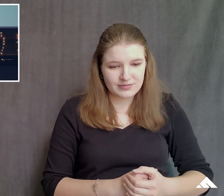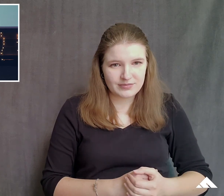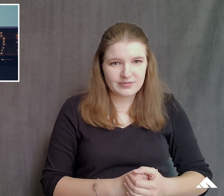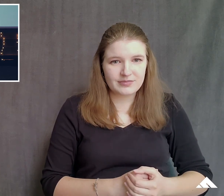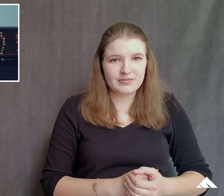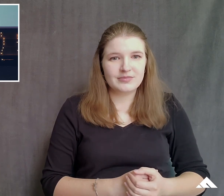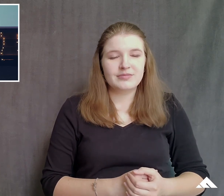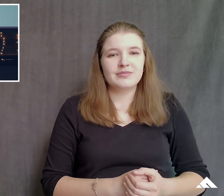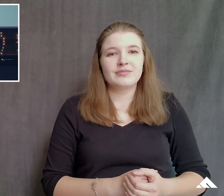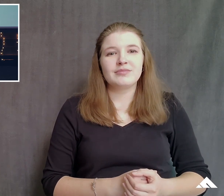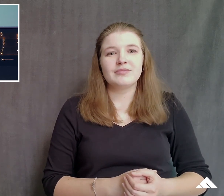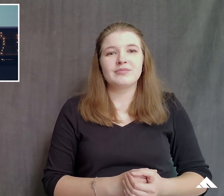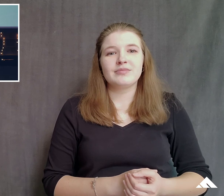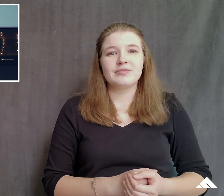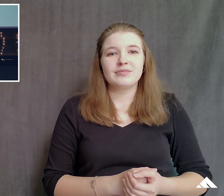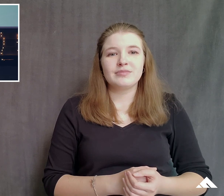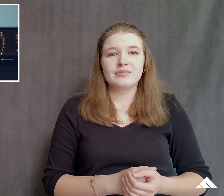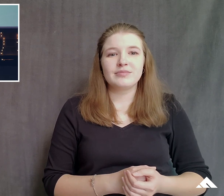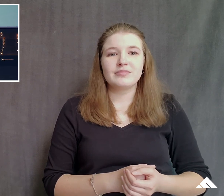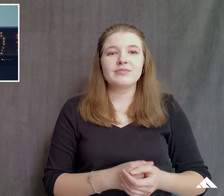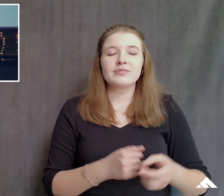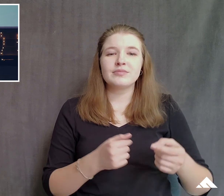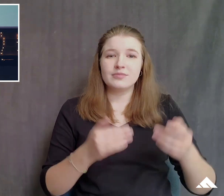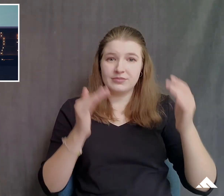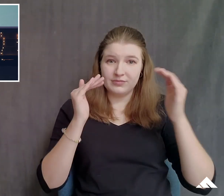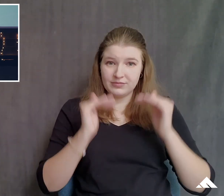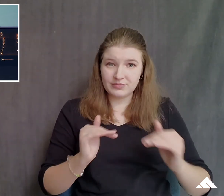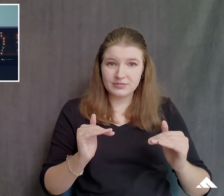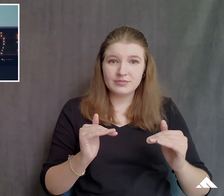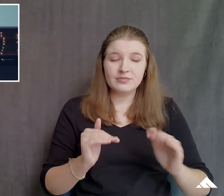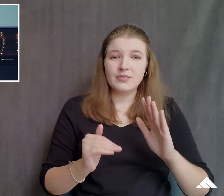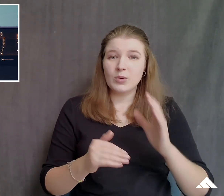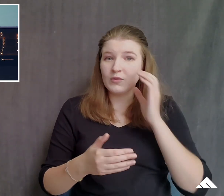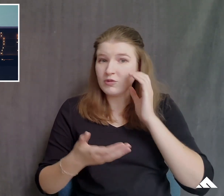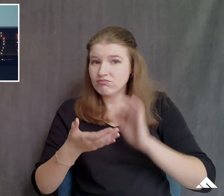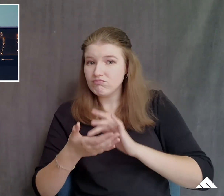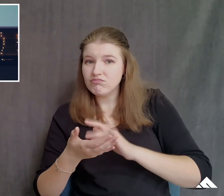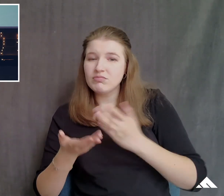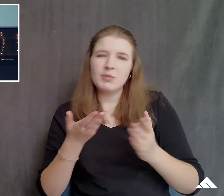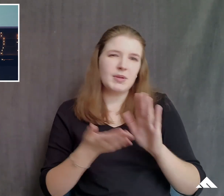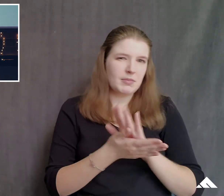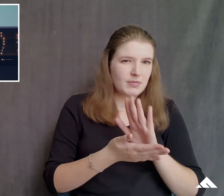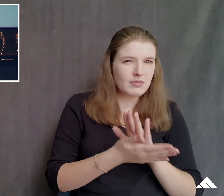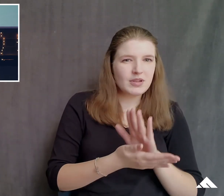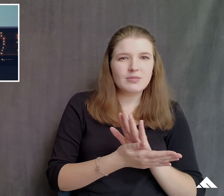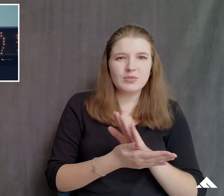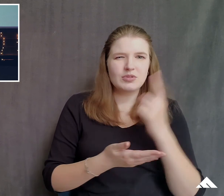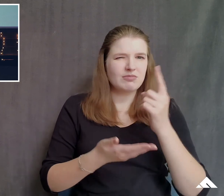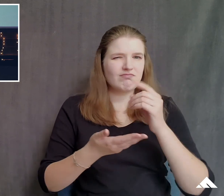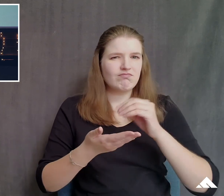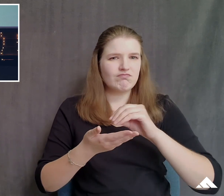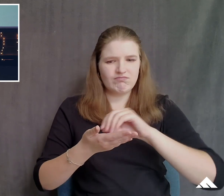Now I'm going to ask you either on your device in the freehand notes section or on some paper you've got, maybe in the margin of your Bible, write